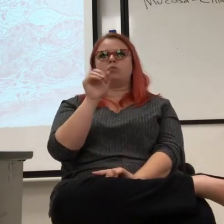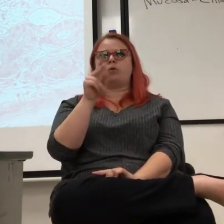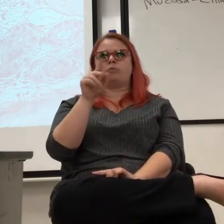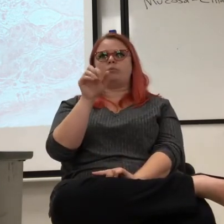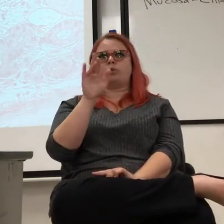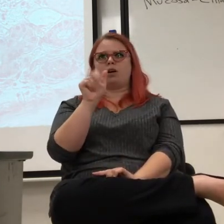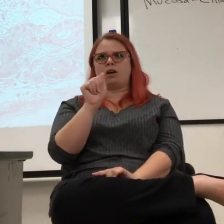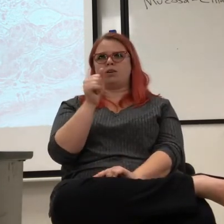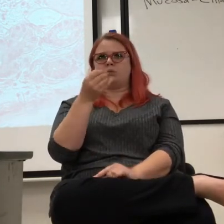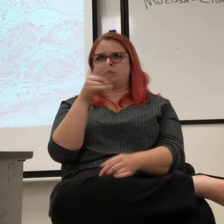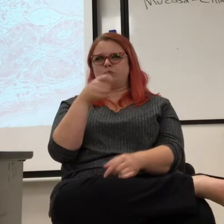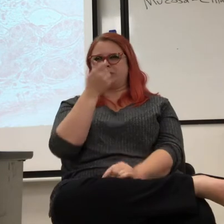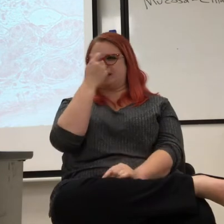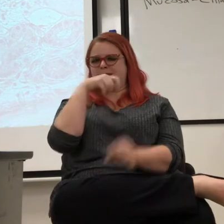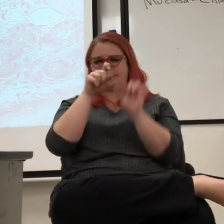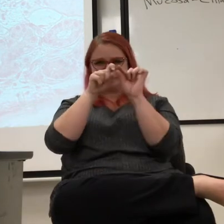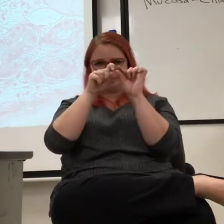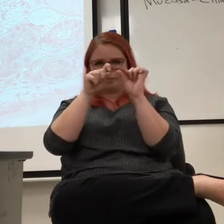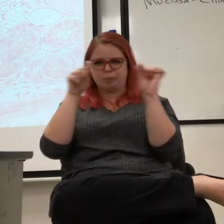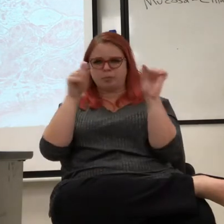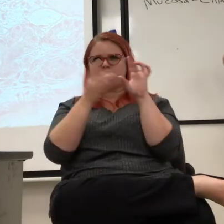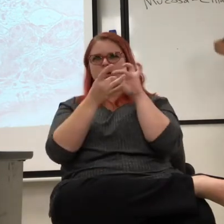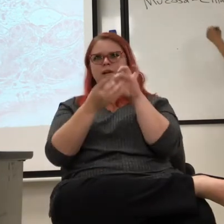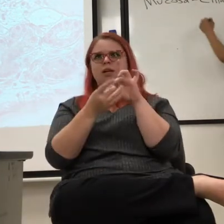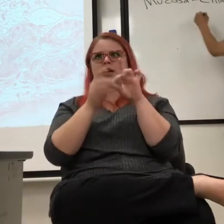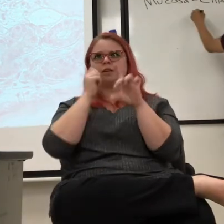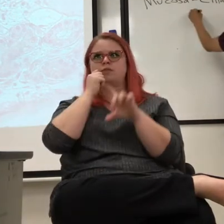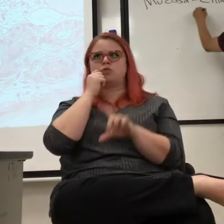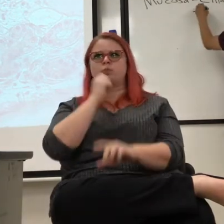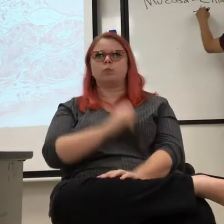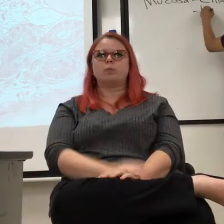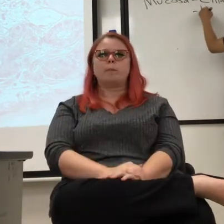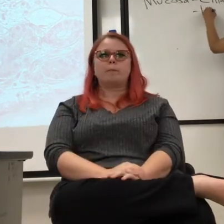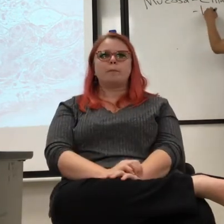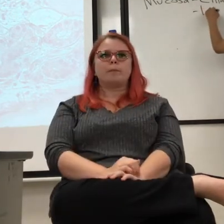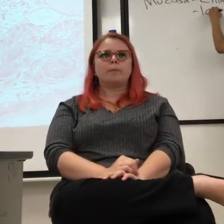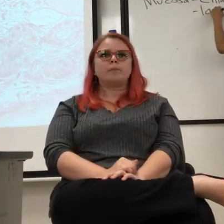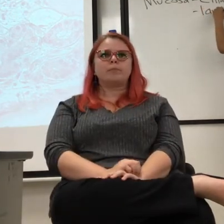tissue. That's called the lamina propria.